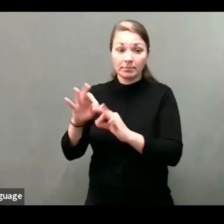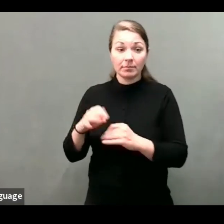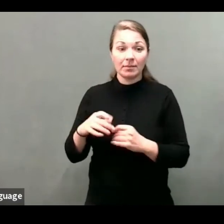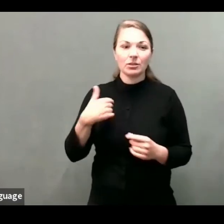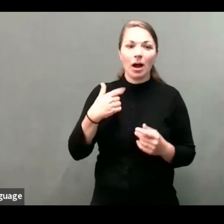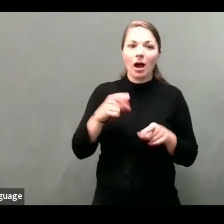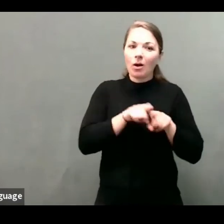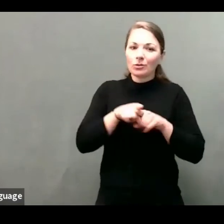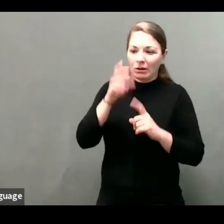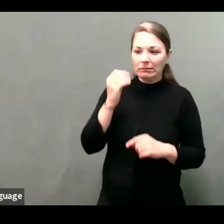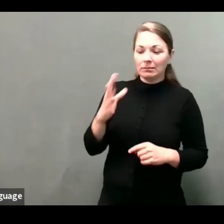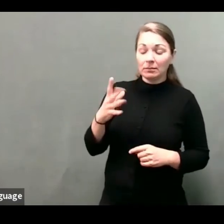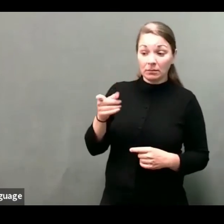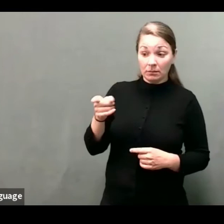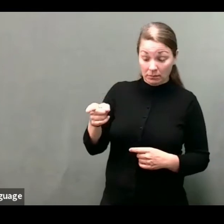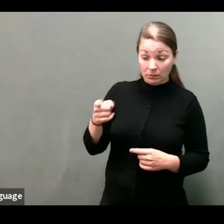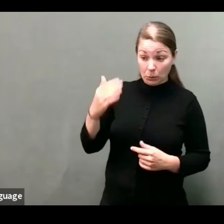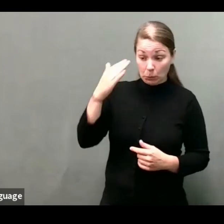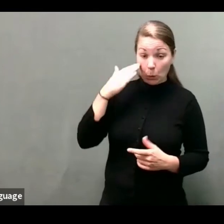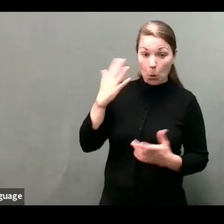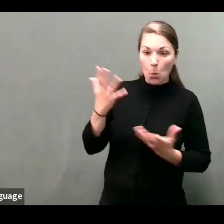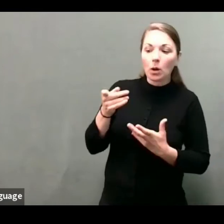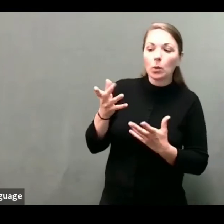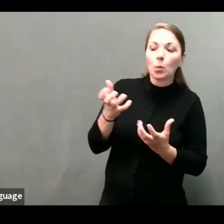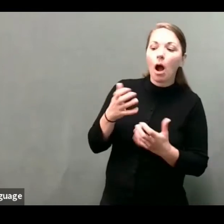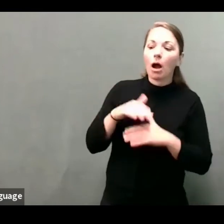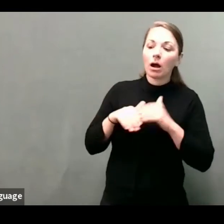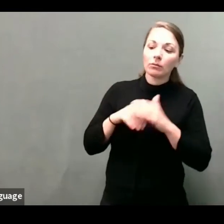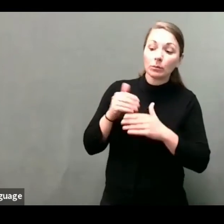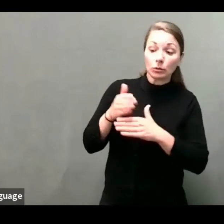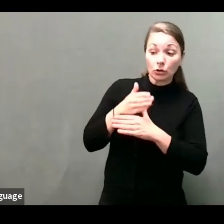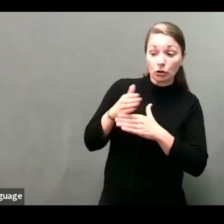informed decision about what to share or what not to share.